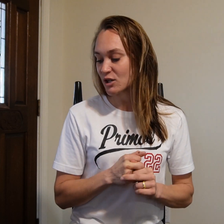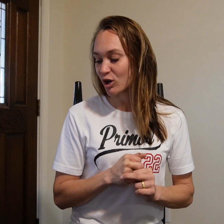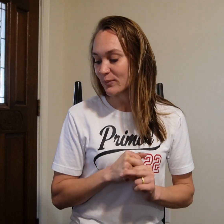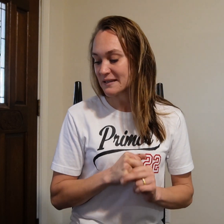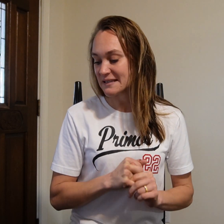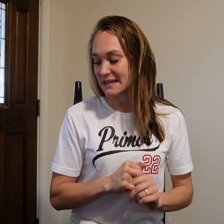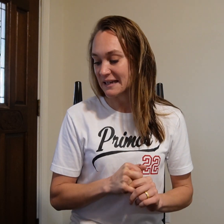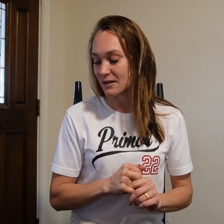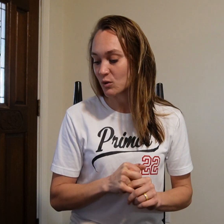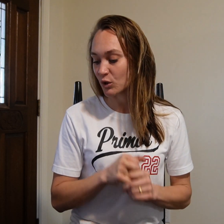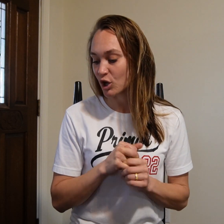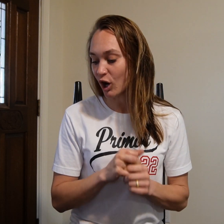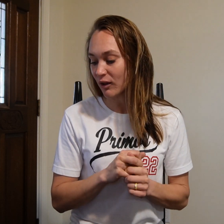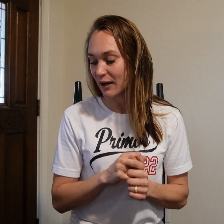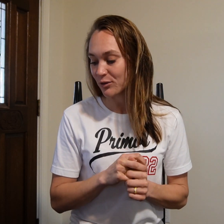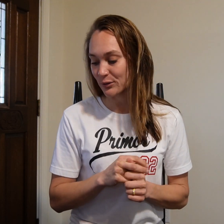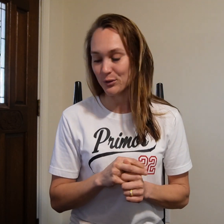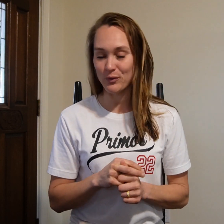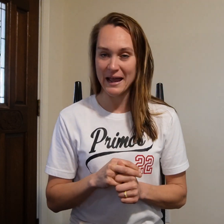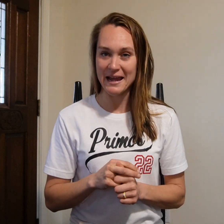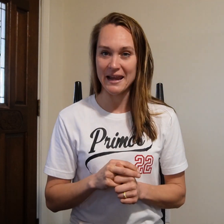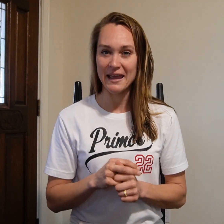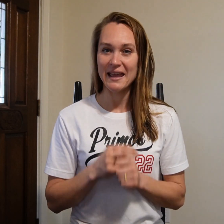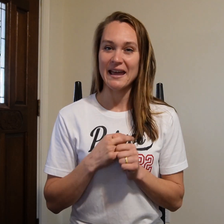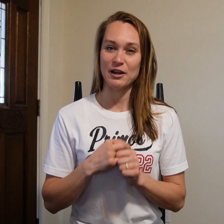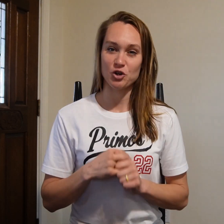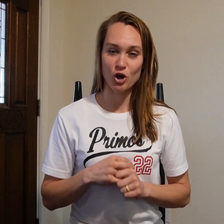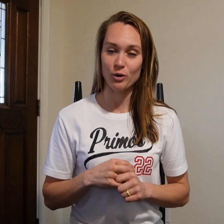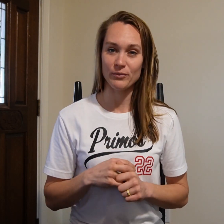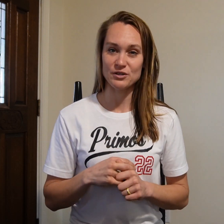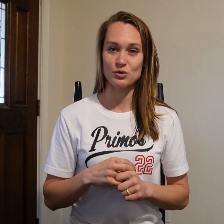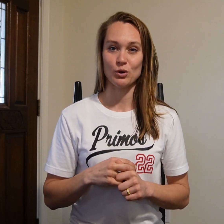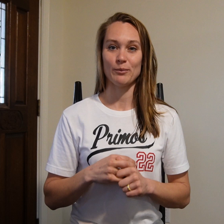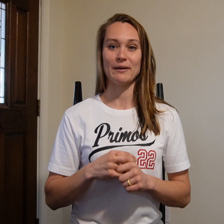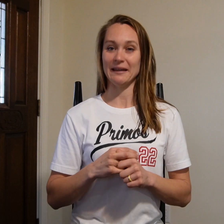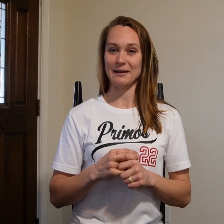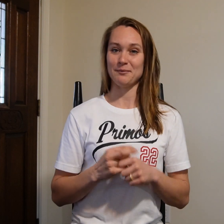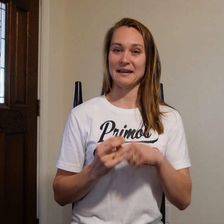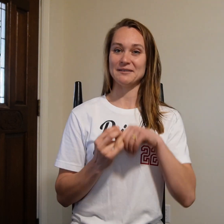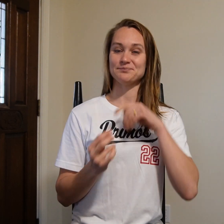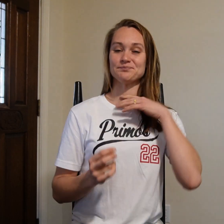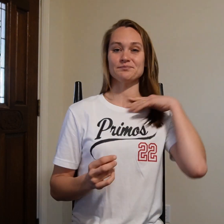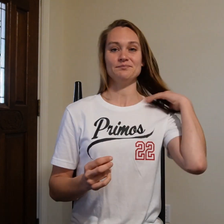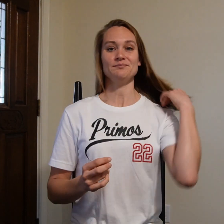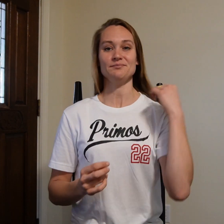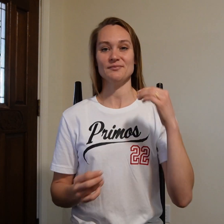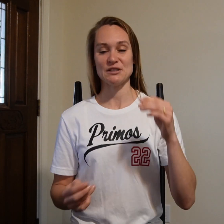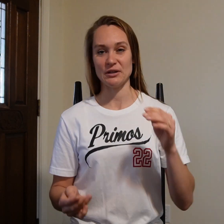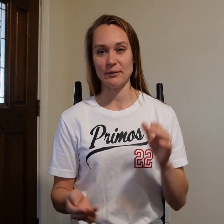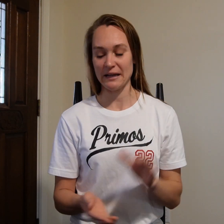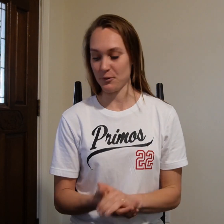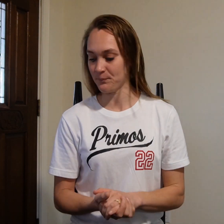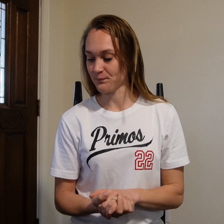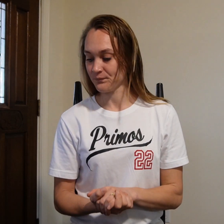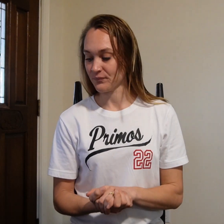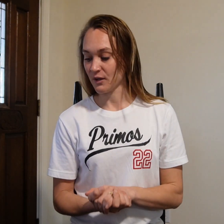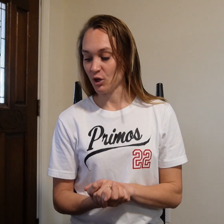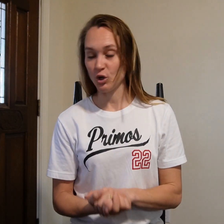calmed the sea would call out through the rain and calm the storm in me?" So here we go. Who am